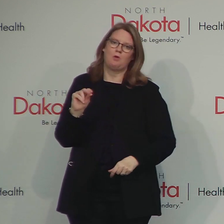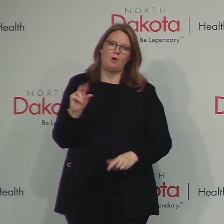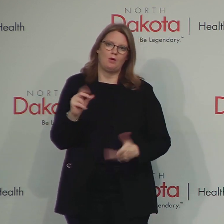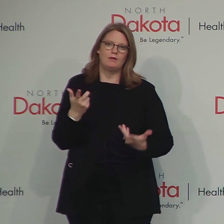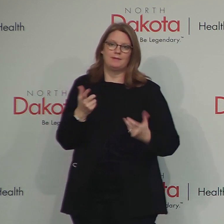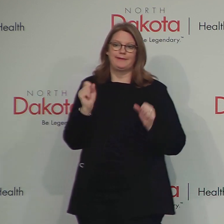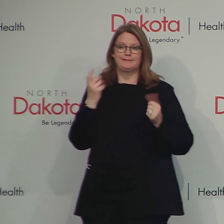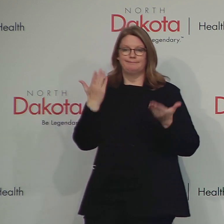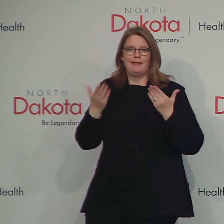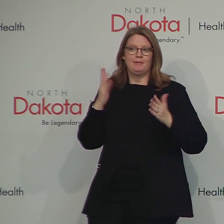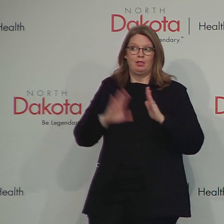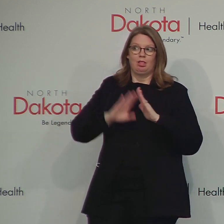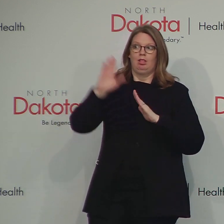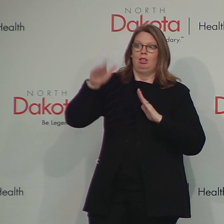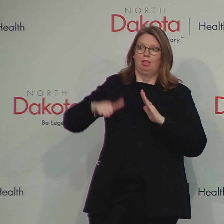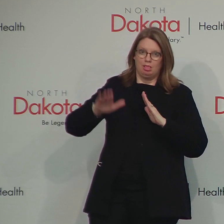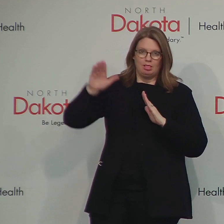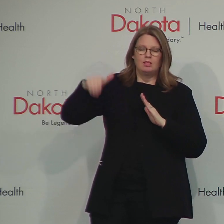Again, when you look at the national